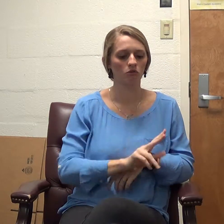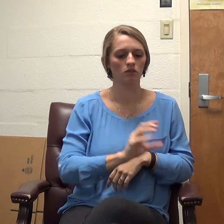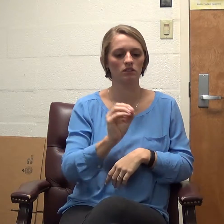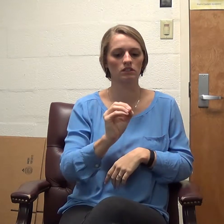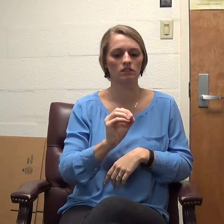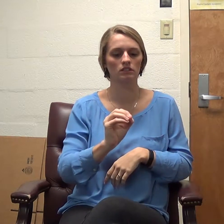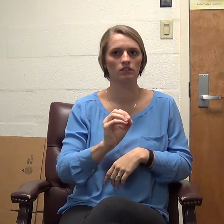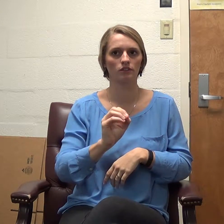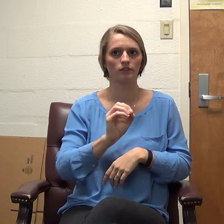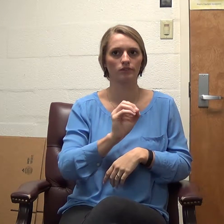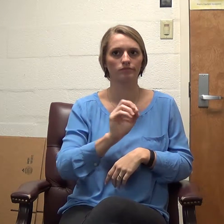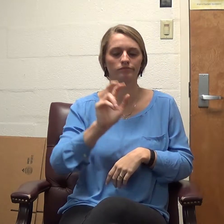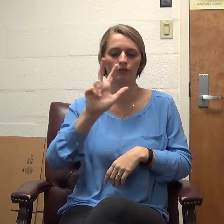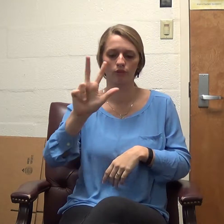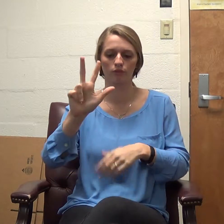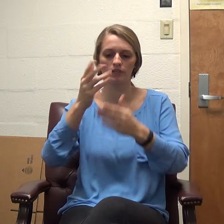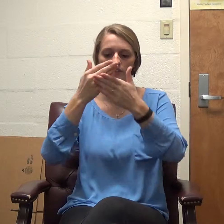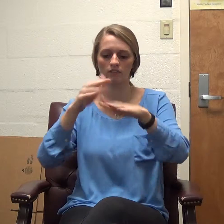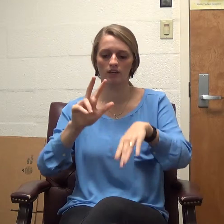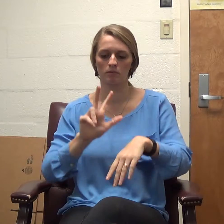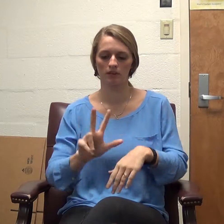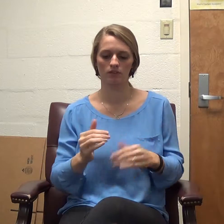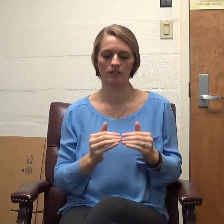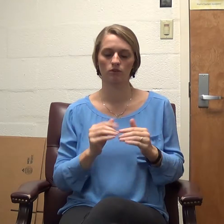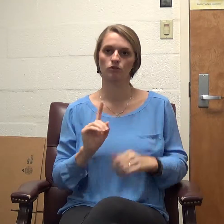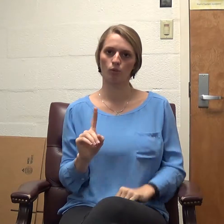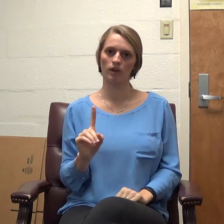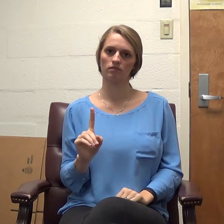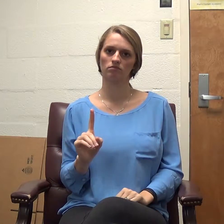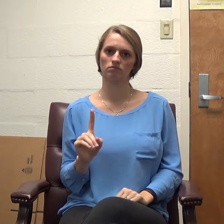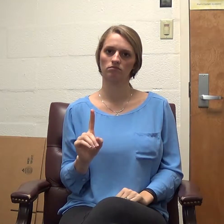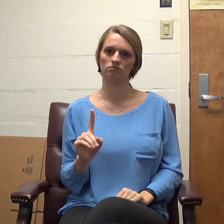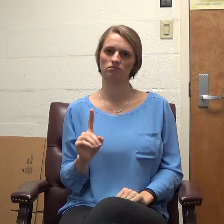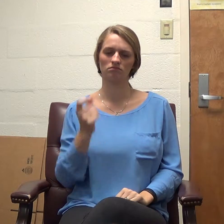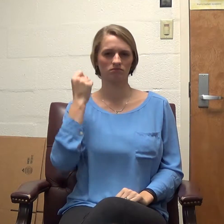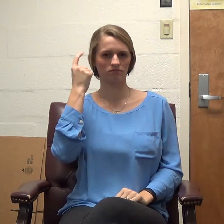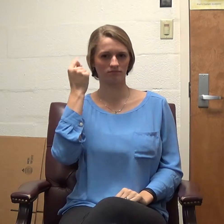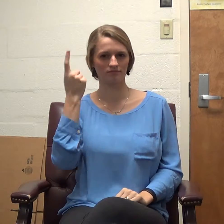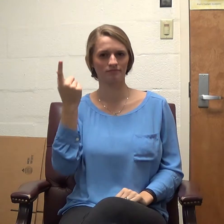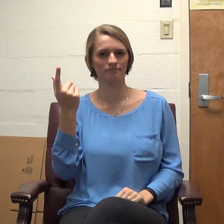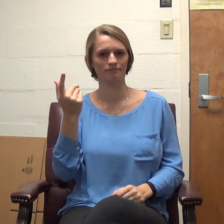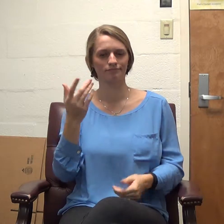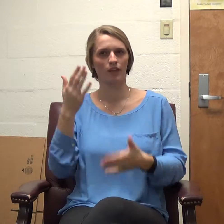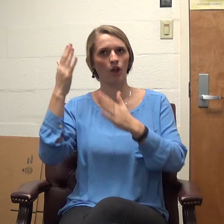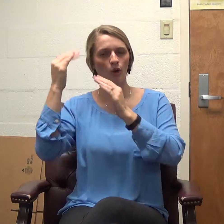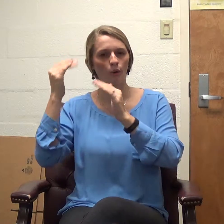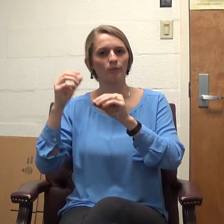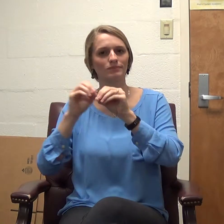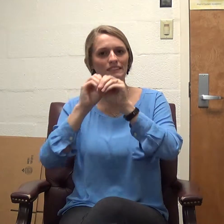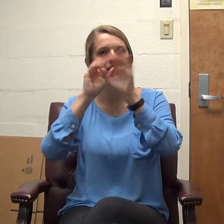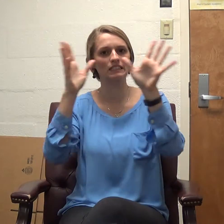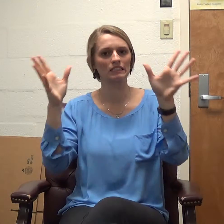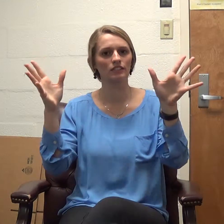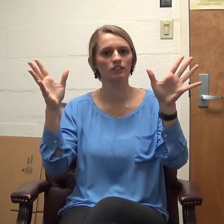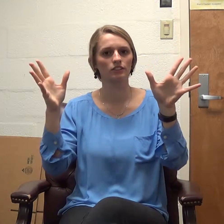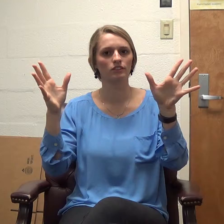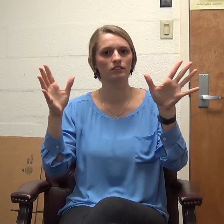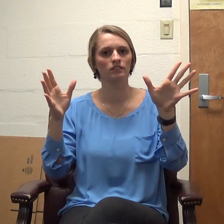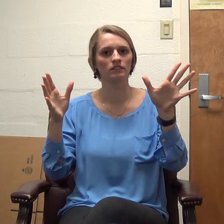So 3 divided by 3 is 1. Hopefully that gives you a little bit of an intuitive sense. You might want to replay that and think about why that